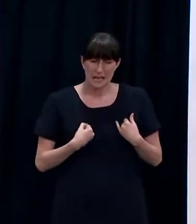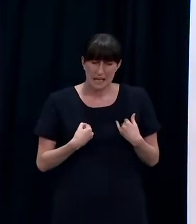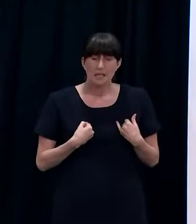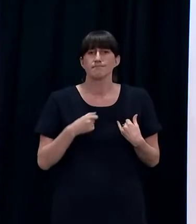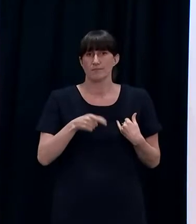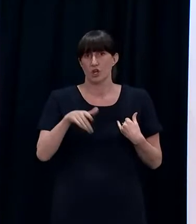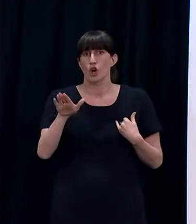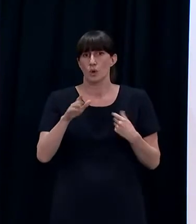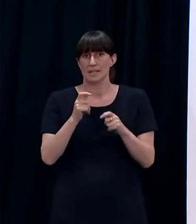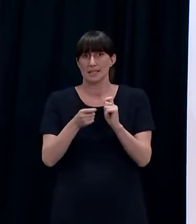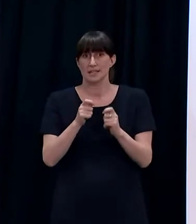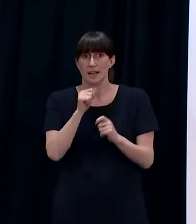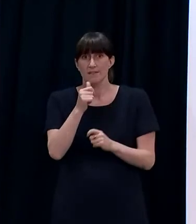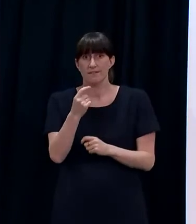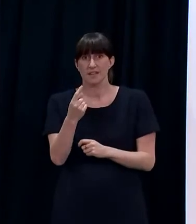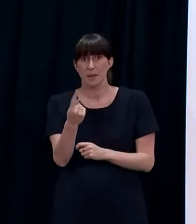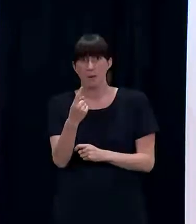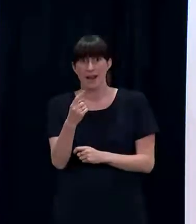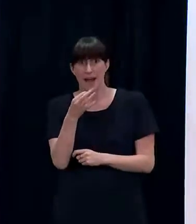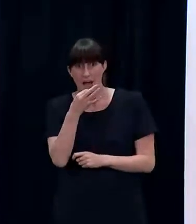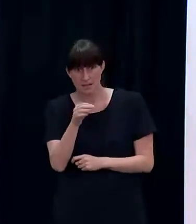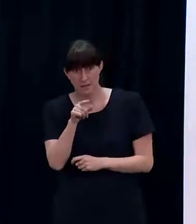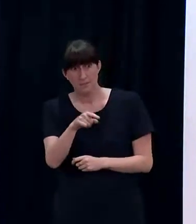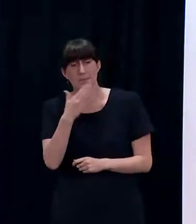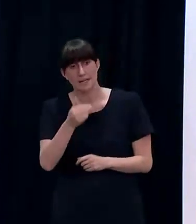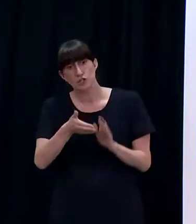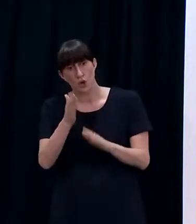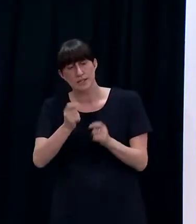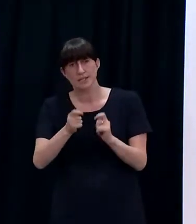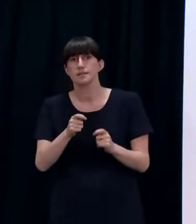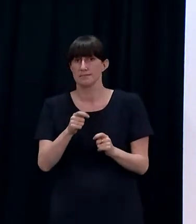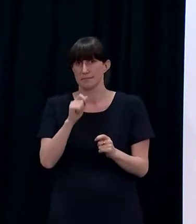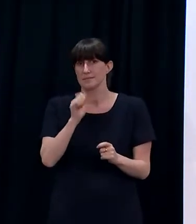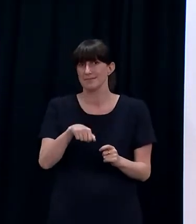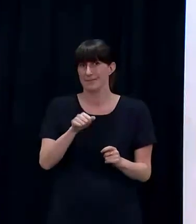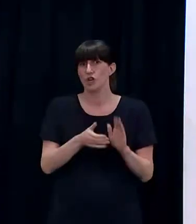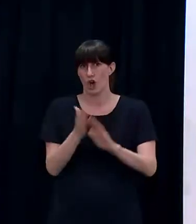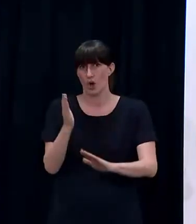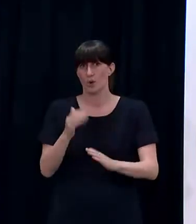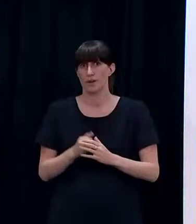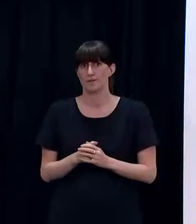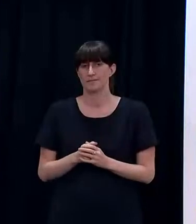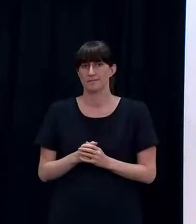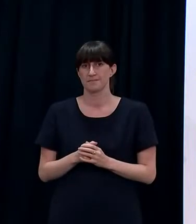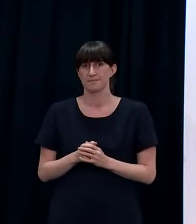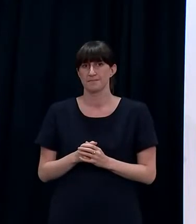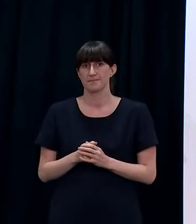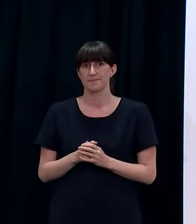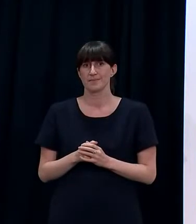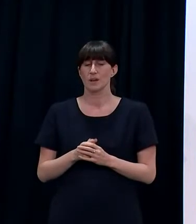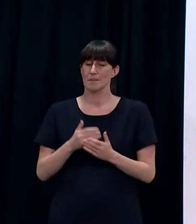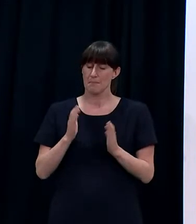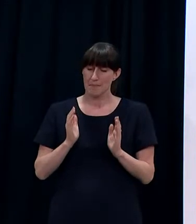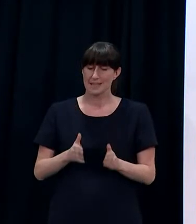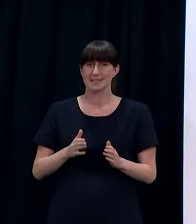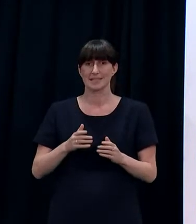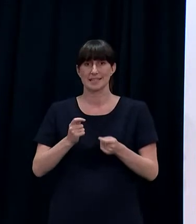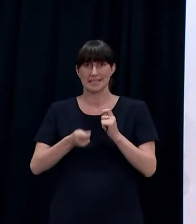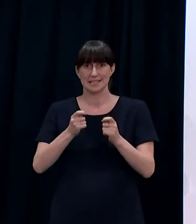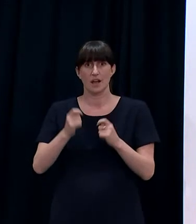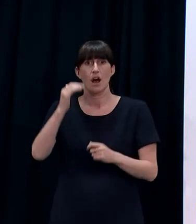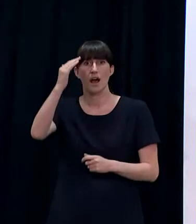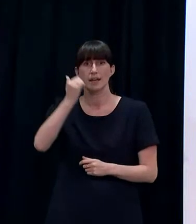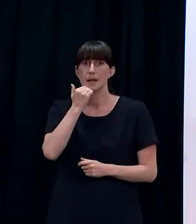asked to get a test, please get a test. We need to continue to keep those testing rates up to give us the confidence that we are catching any